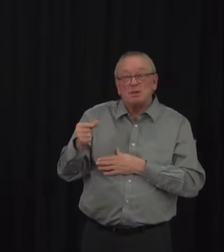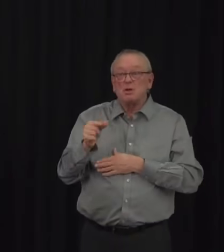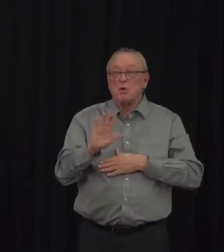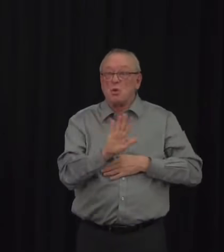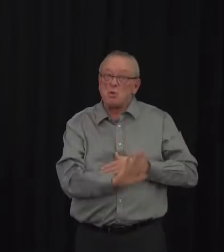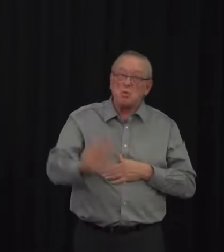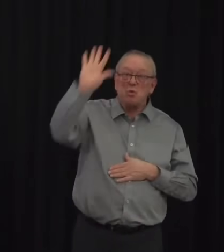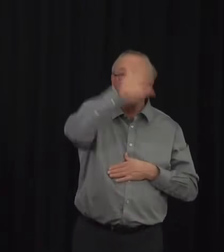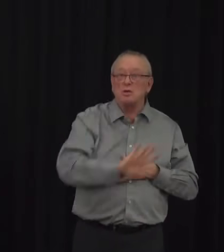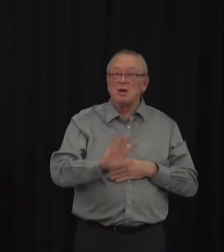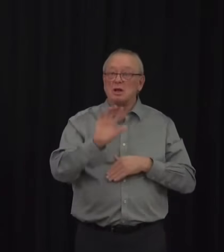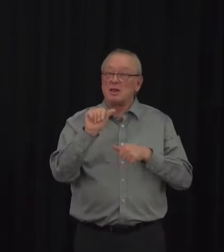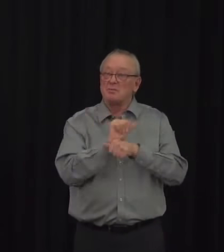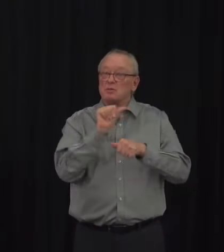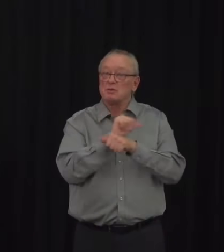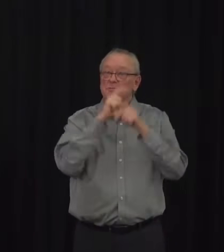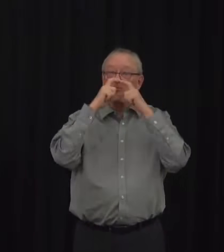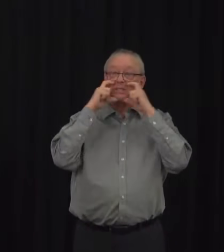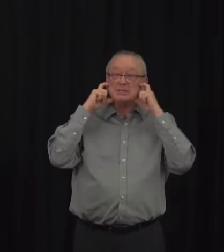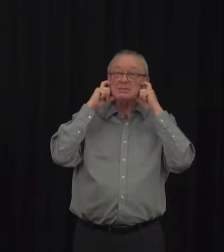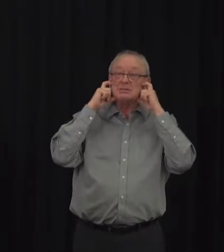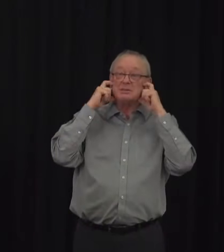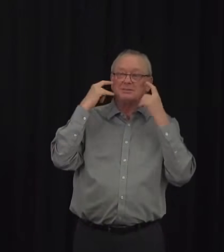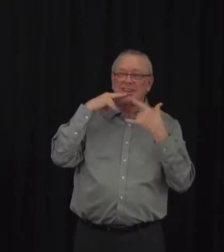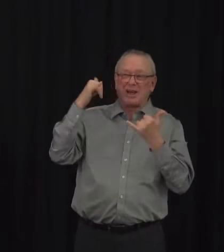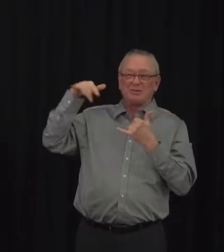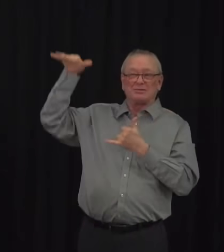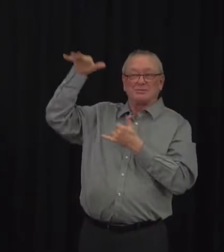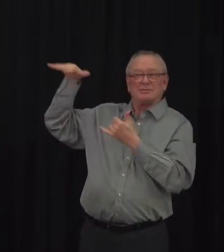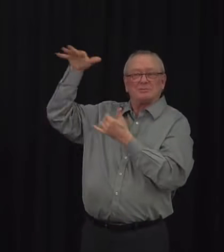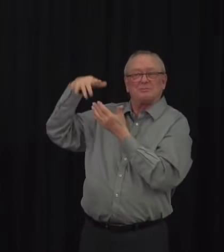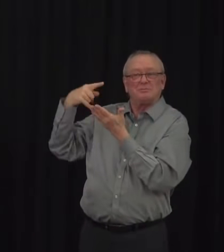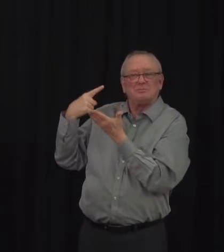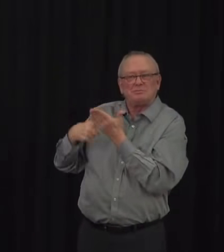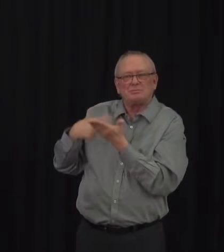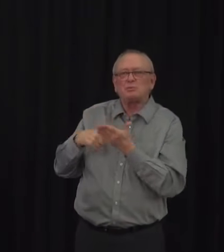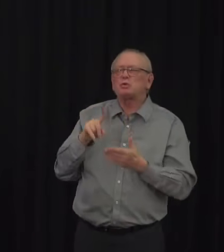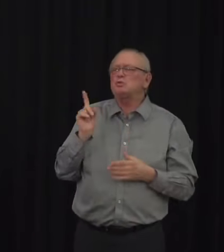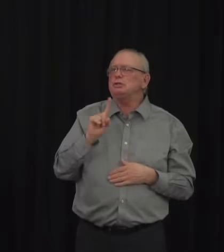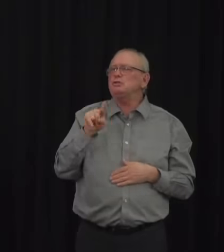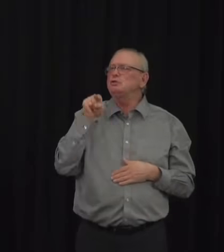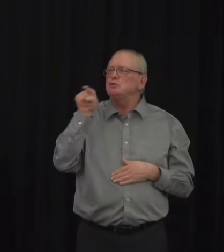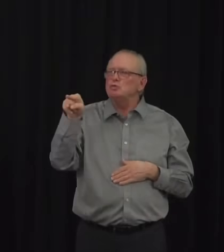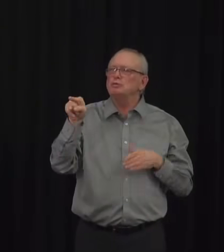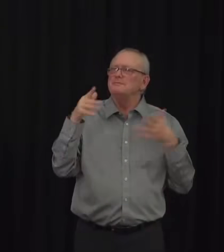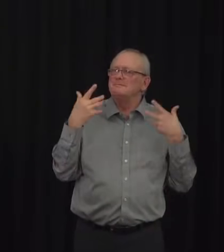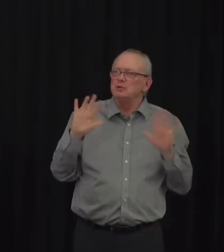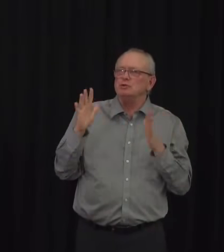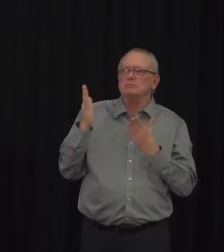us what measures you have recommended specifically to the government this week?